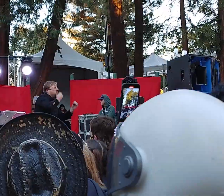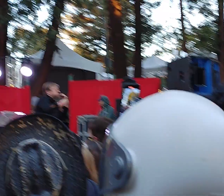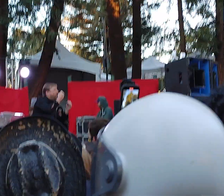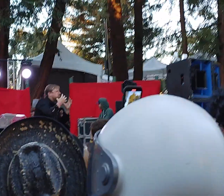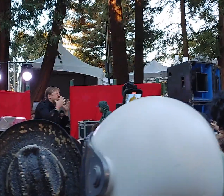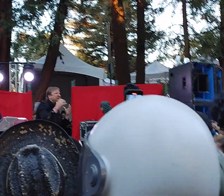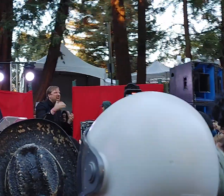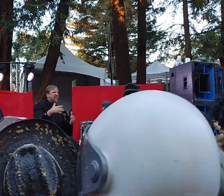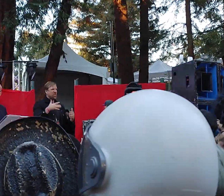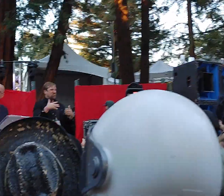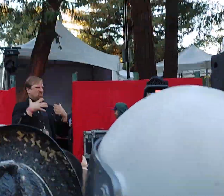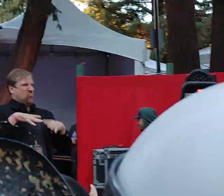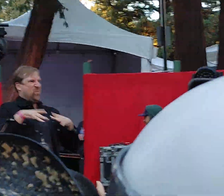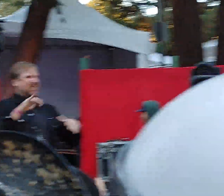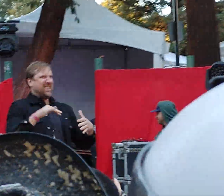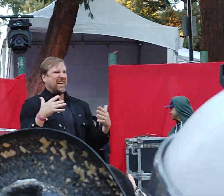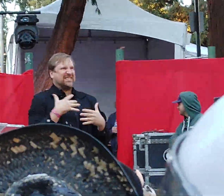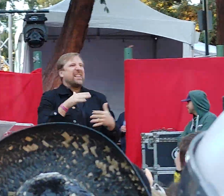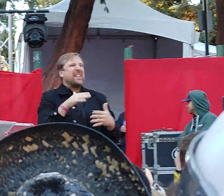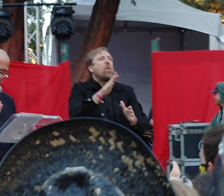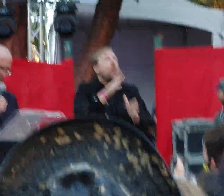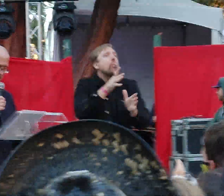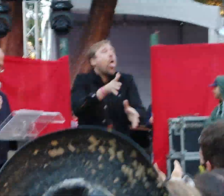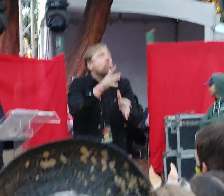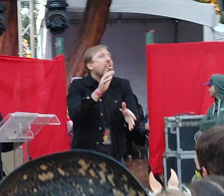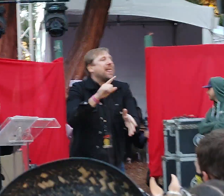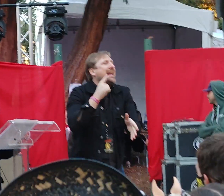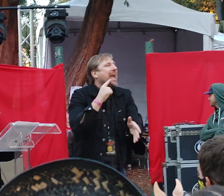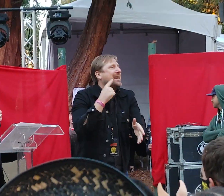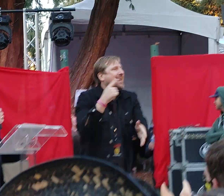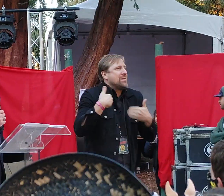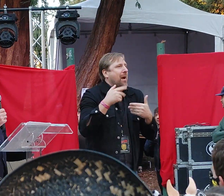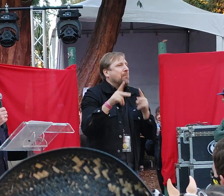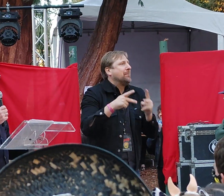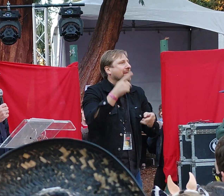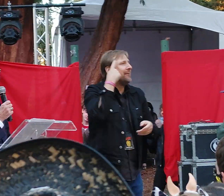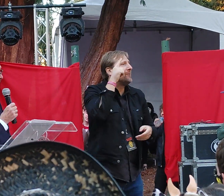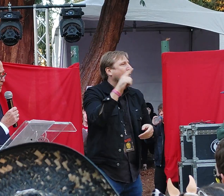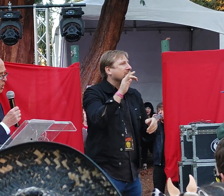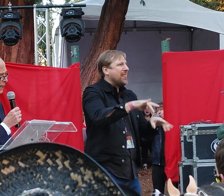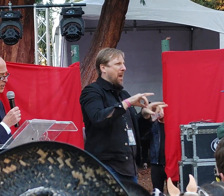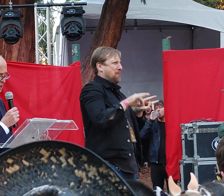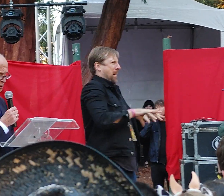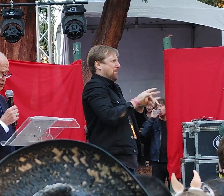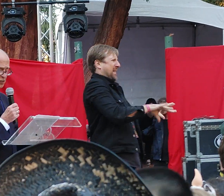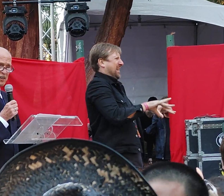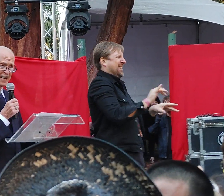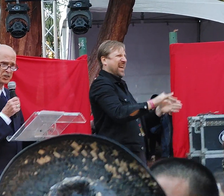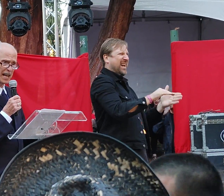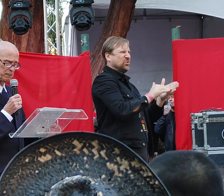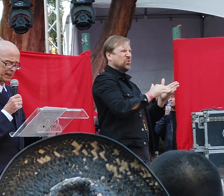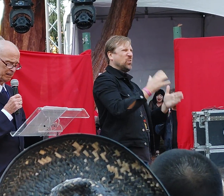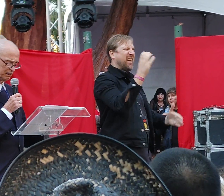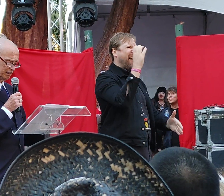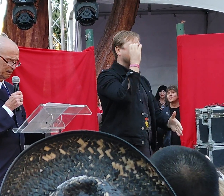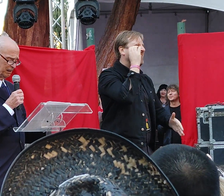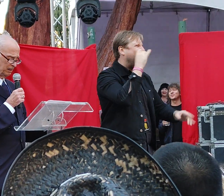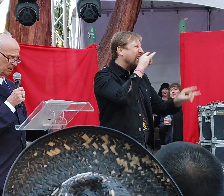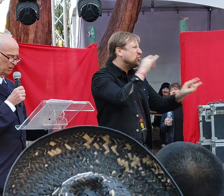as a skeleton invites bulimia in the young. The Great Pumpkin, is that a new excuse for fat